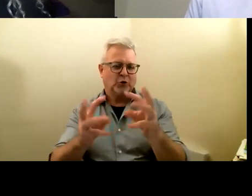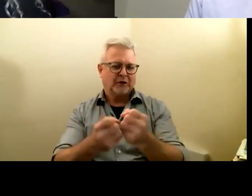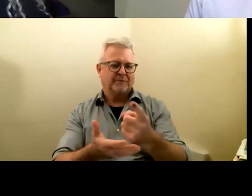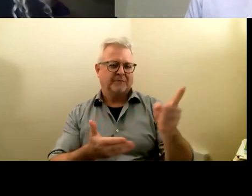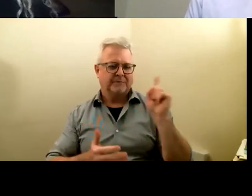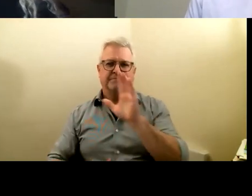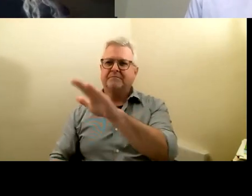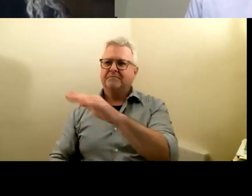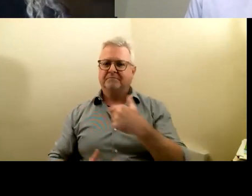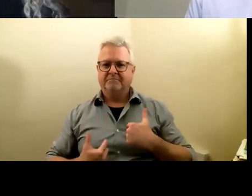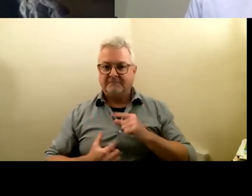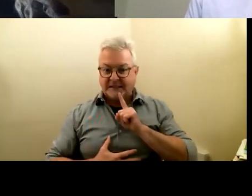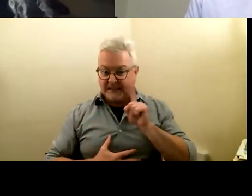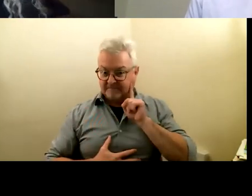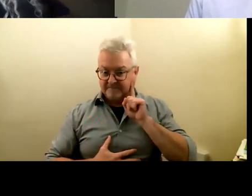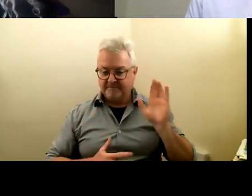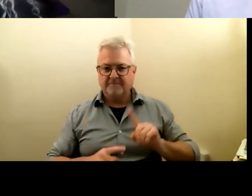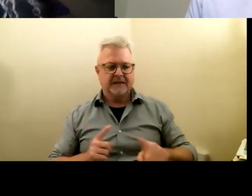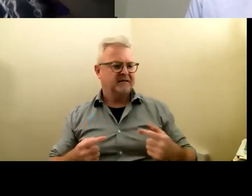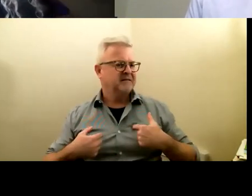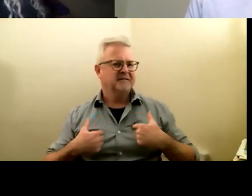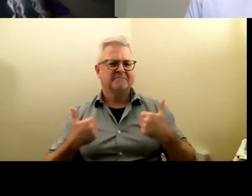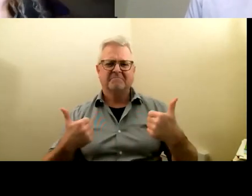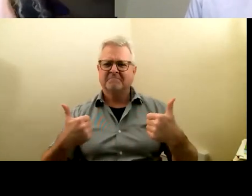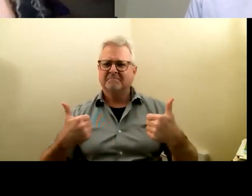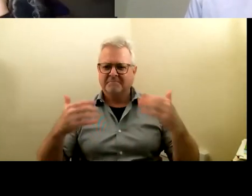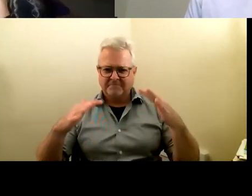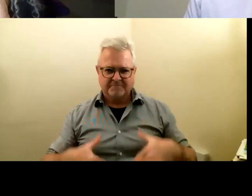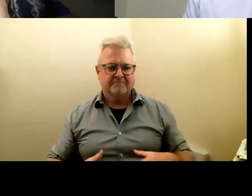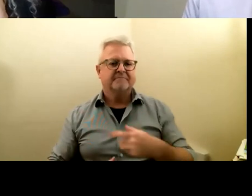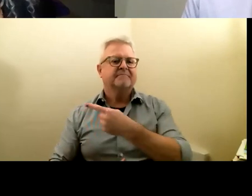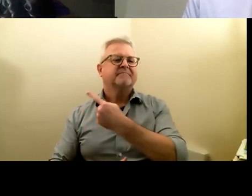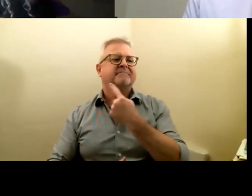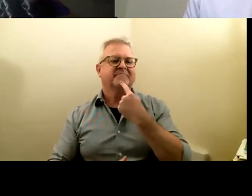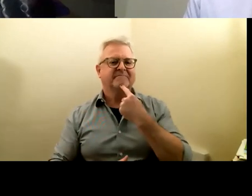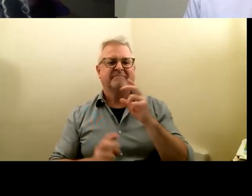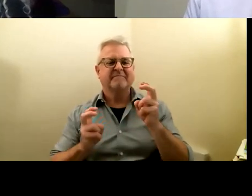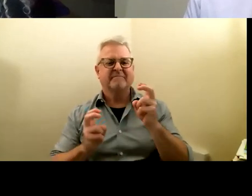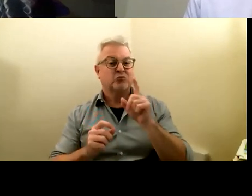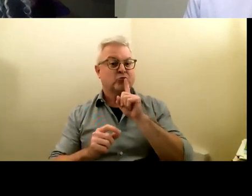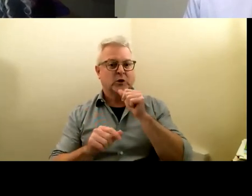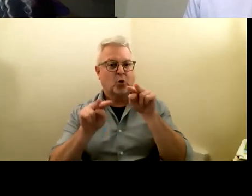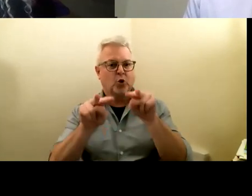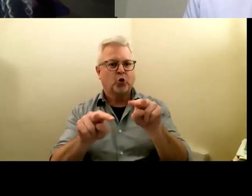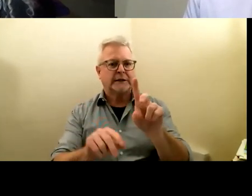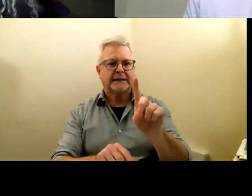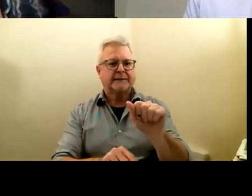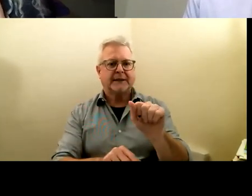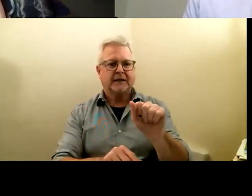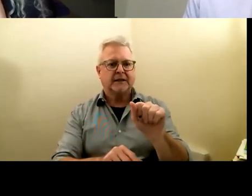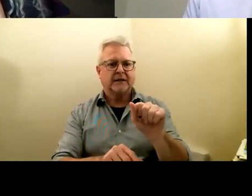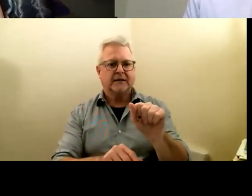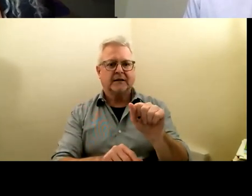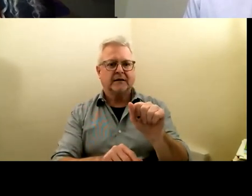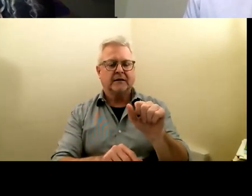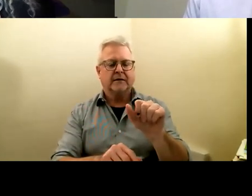So that relates to the workshop I was at last week. I talked about being deaf, but I'm in good health, but there are other people with